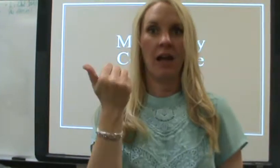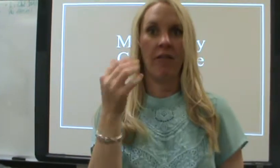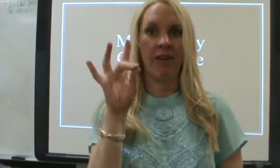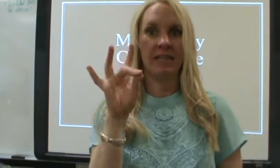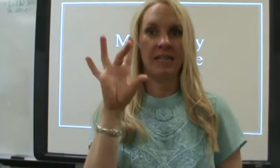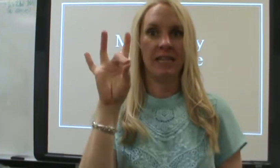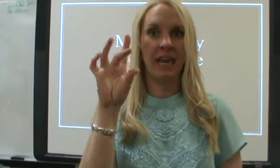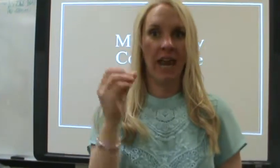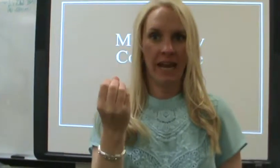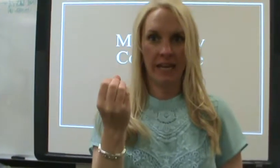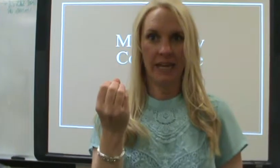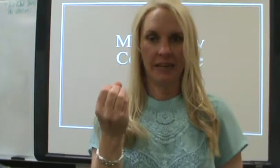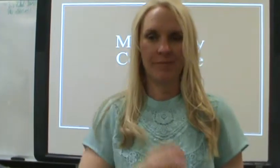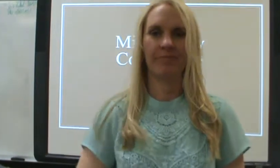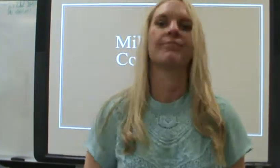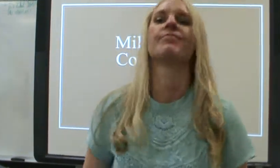of 1880.